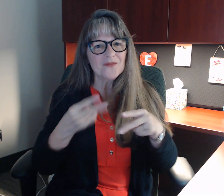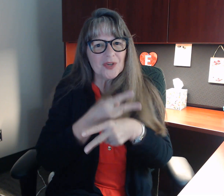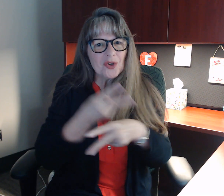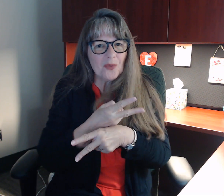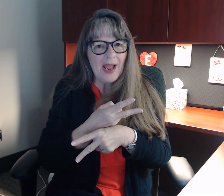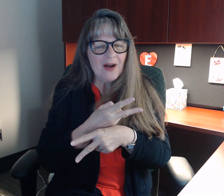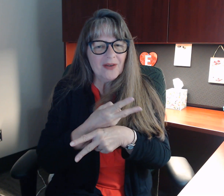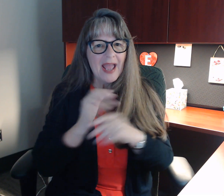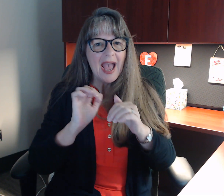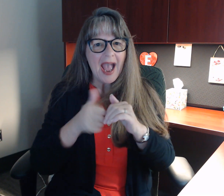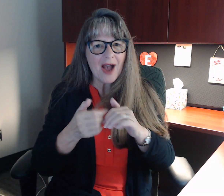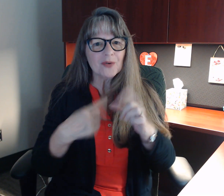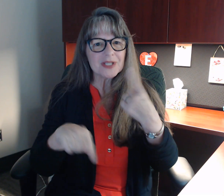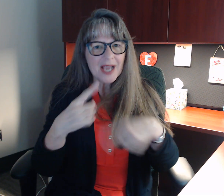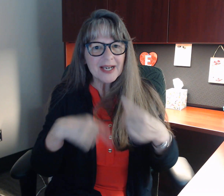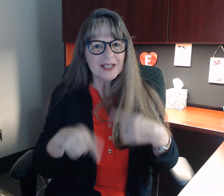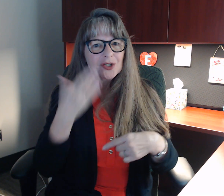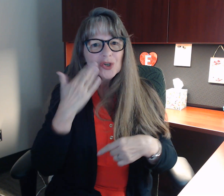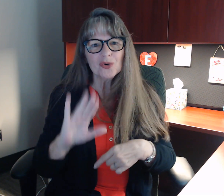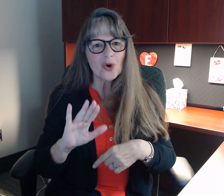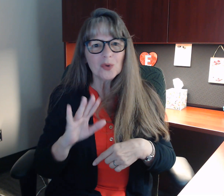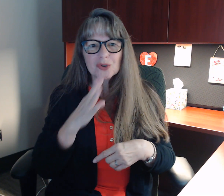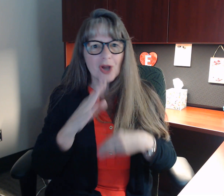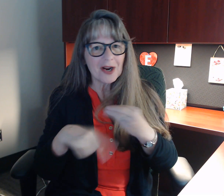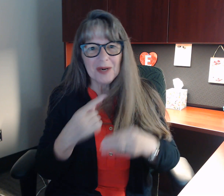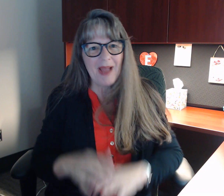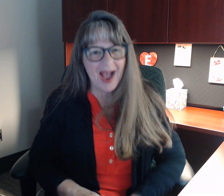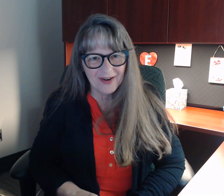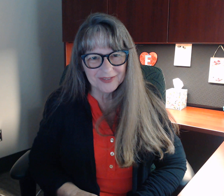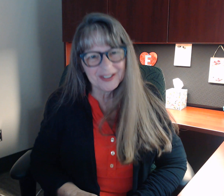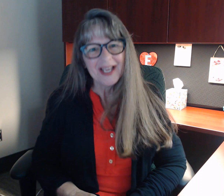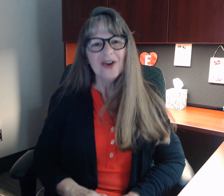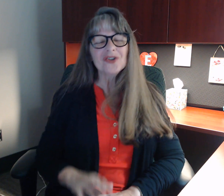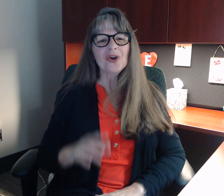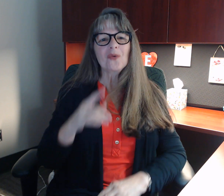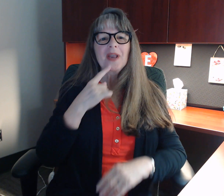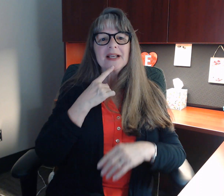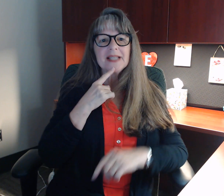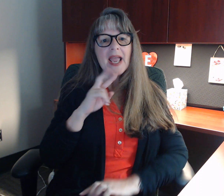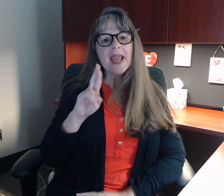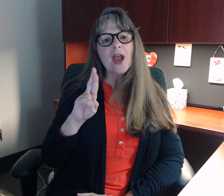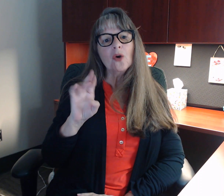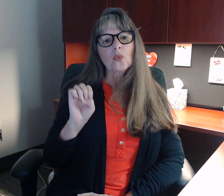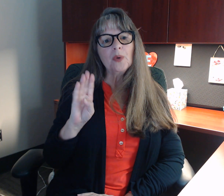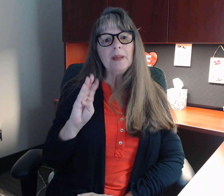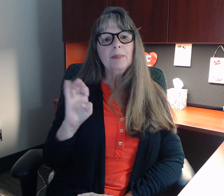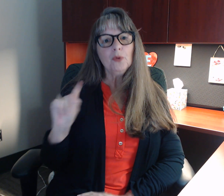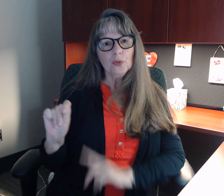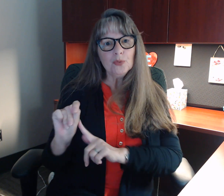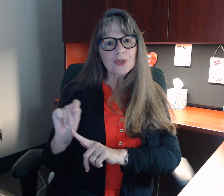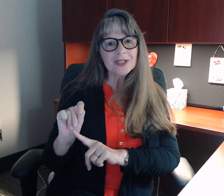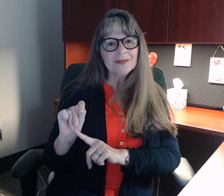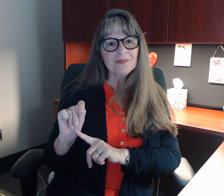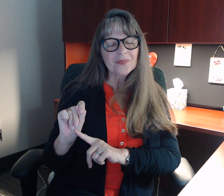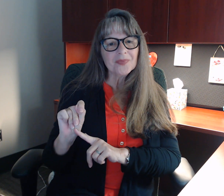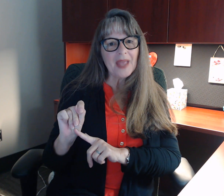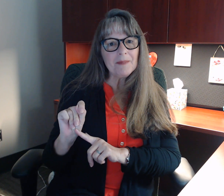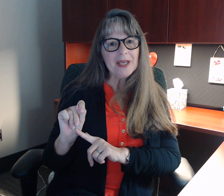figure out how to sign it, because you don't know what you're talking about. So when I say reboot, that means you're